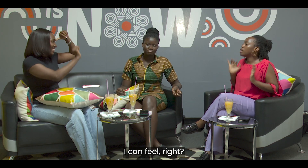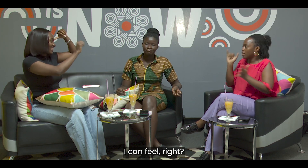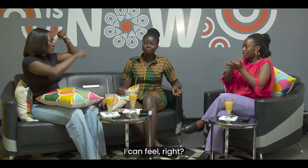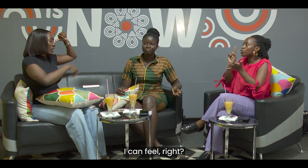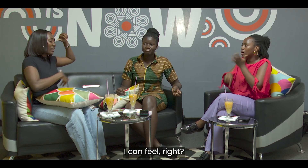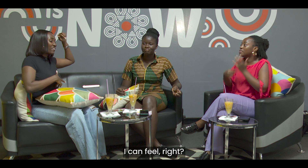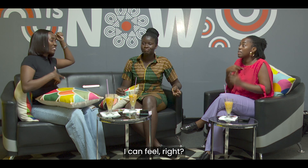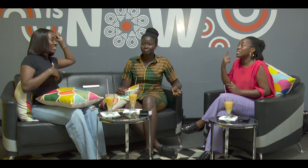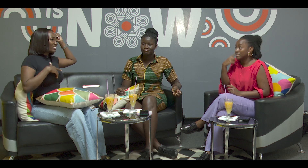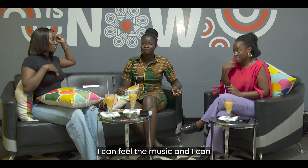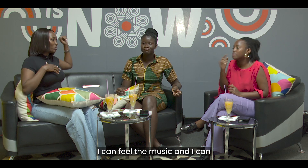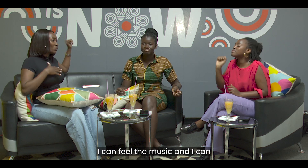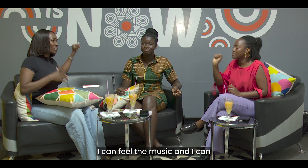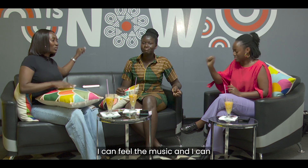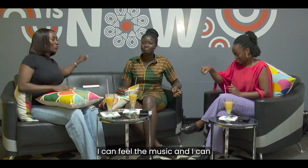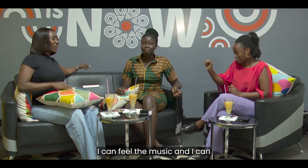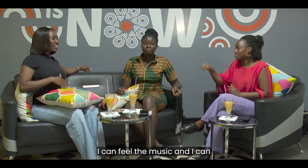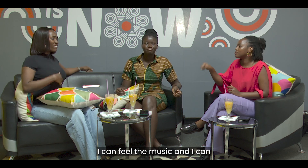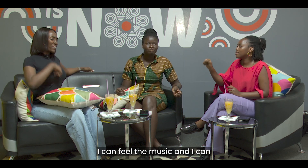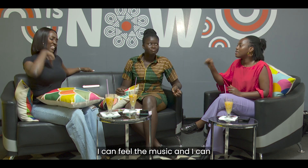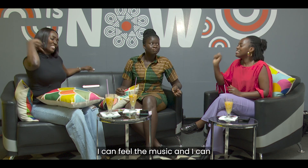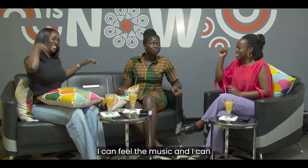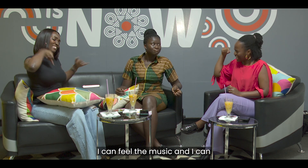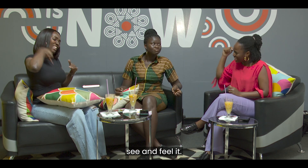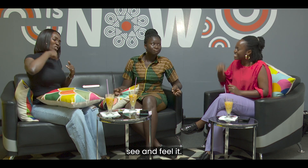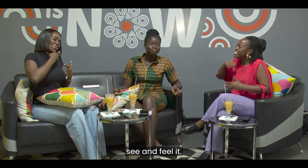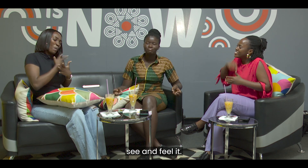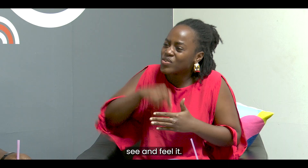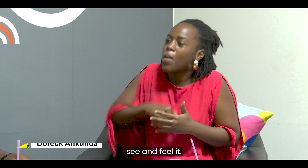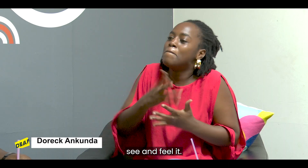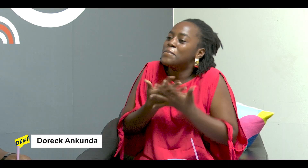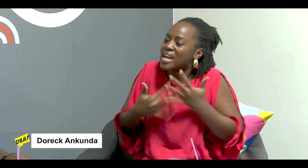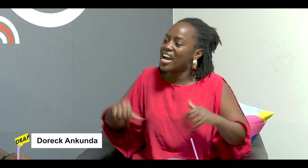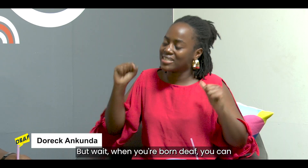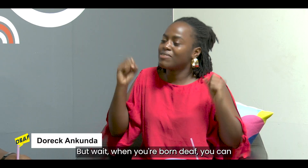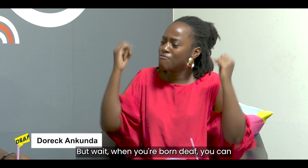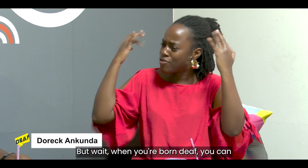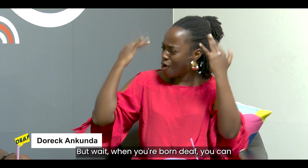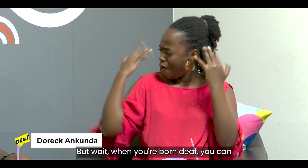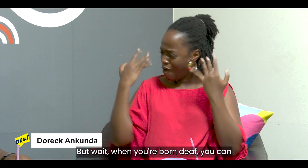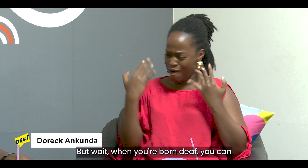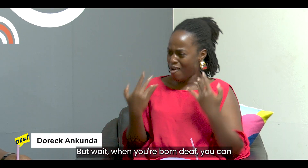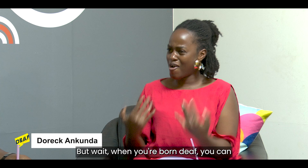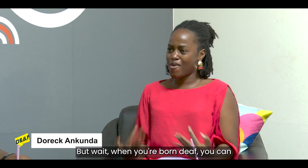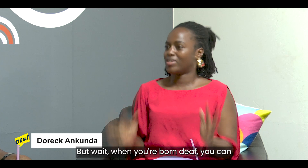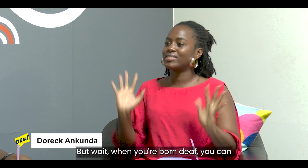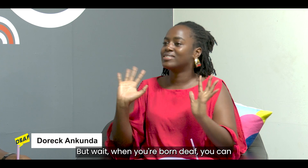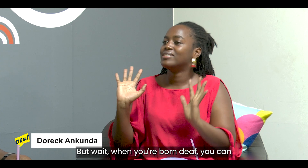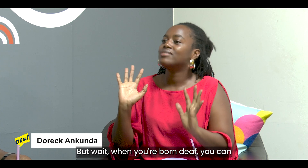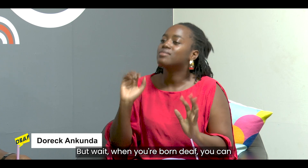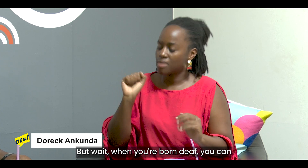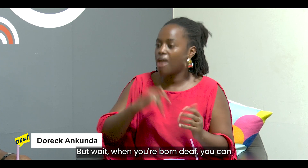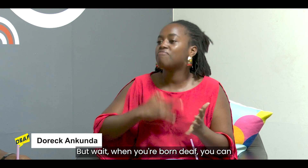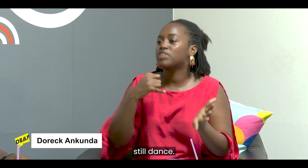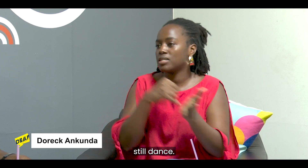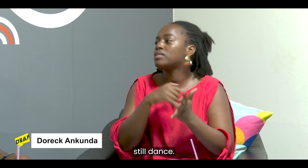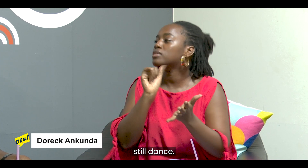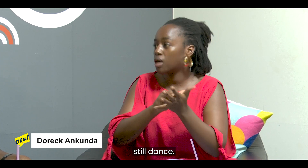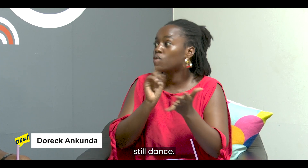feel, right? I can feel the music and I can see and feel it. But wait, when you're born deaf, you can still